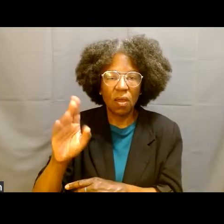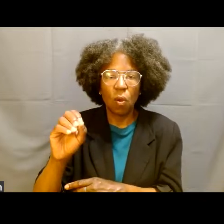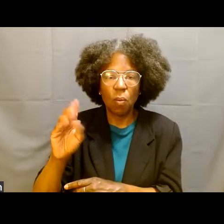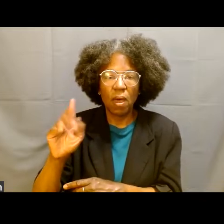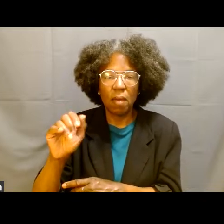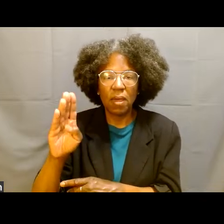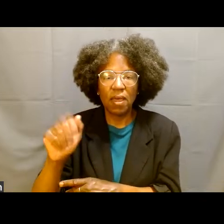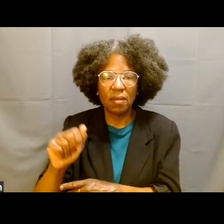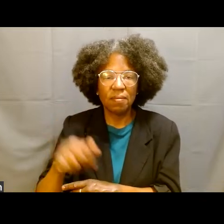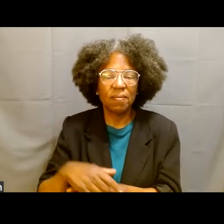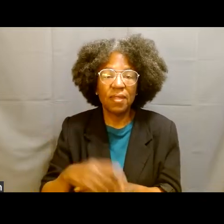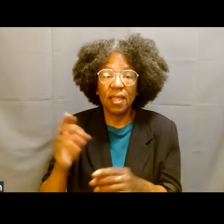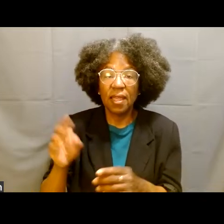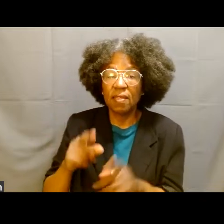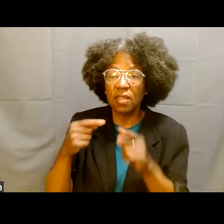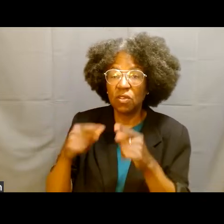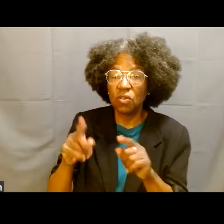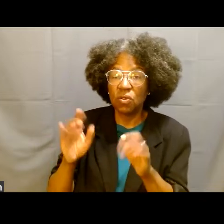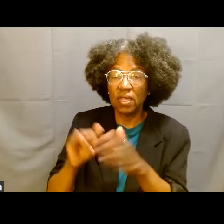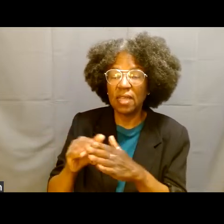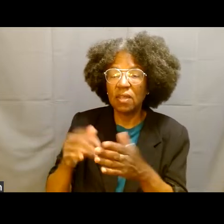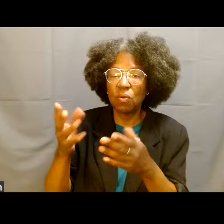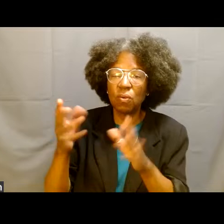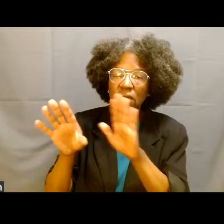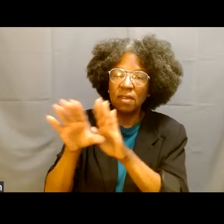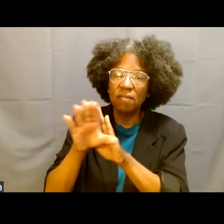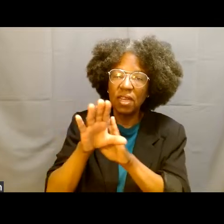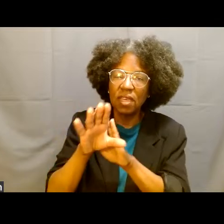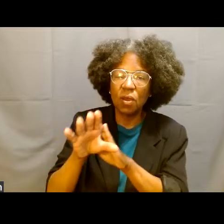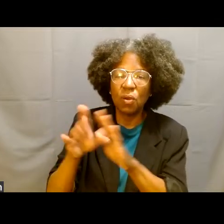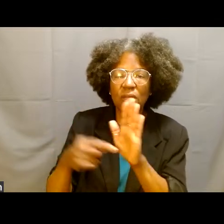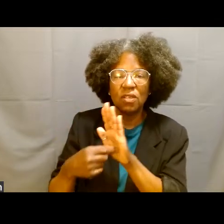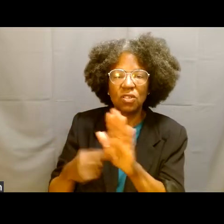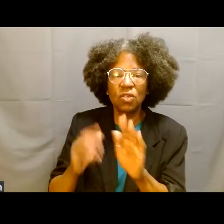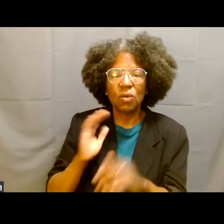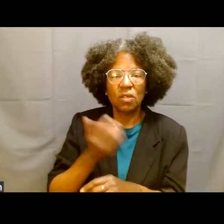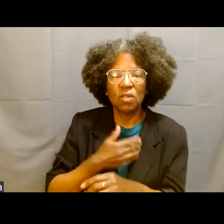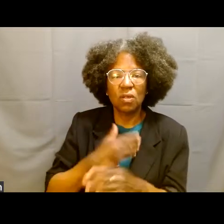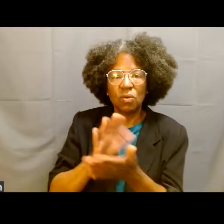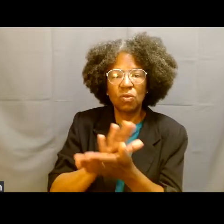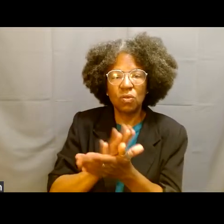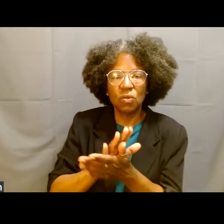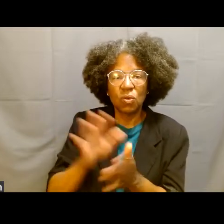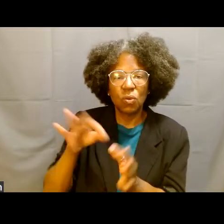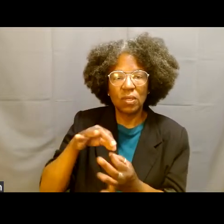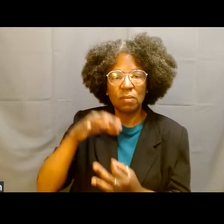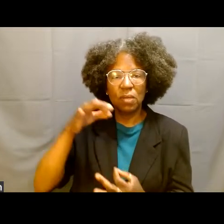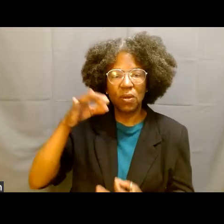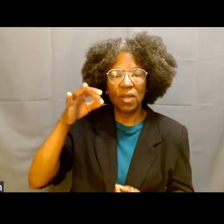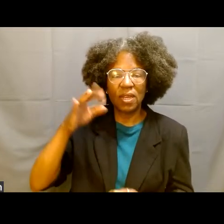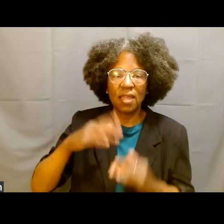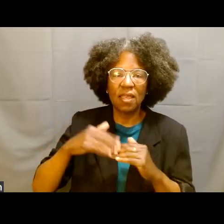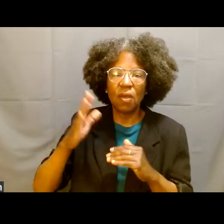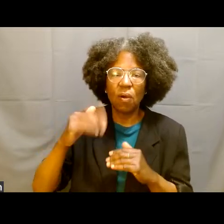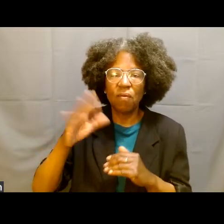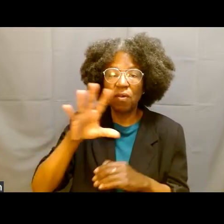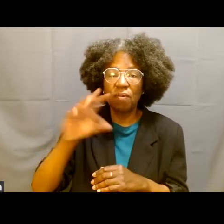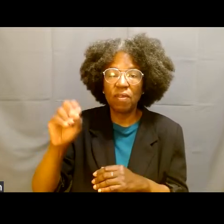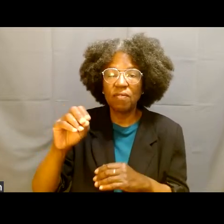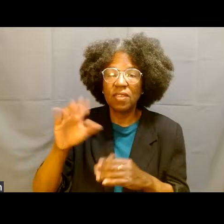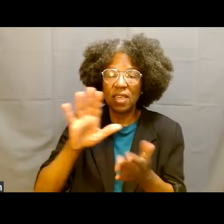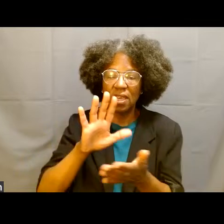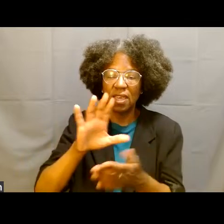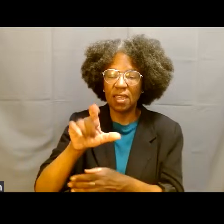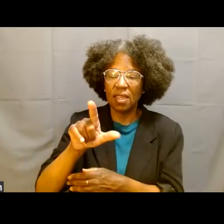which is a video that showcases our school spirit and all of the over 50 clubs on our campus. We've